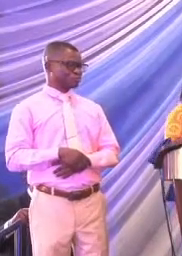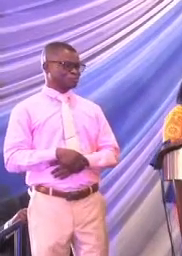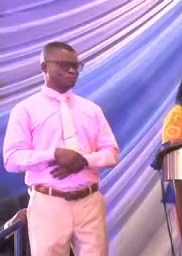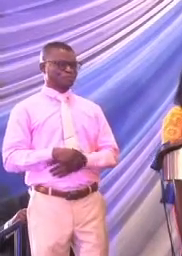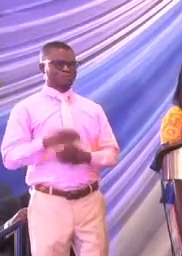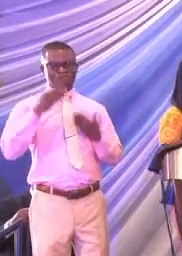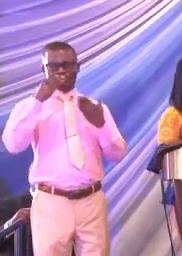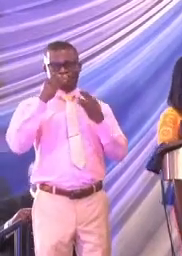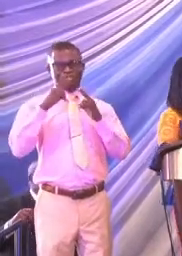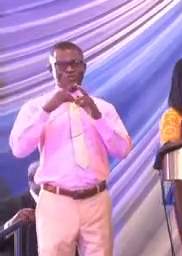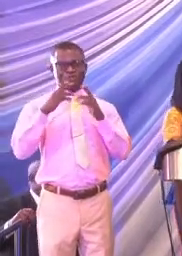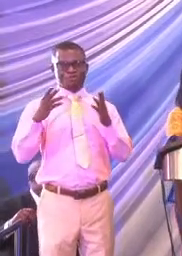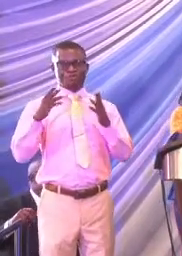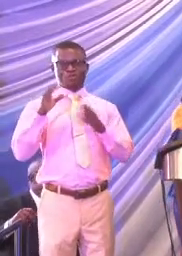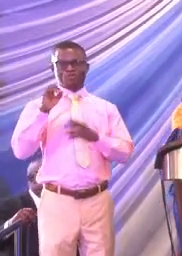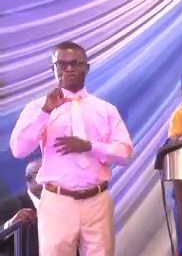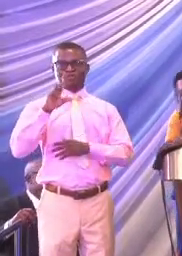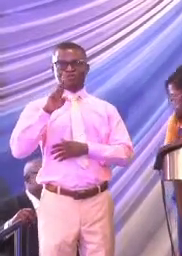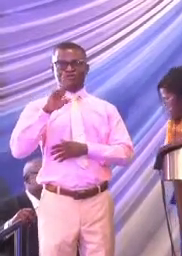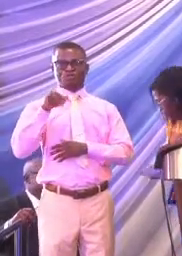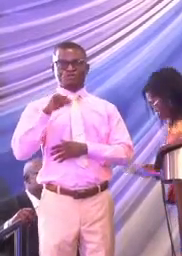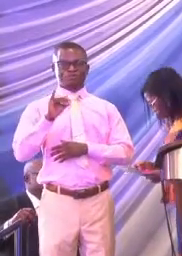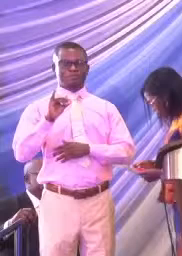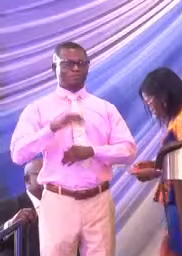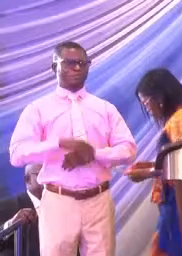Thank you very much, Mrs. Ohuche.